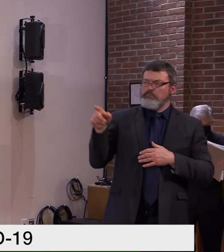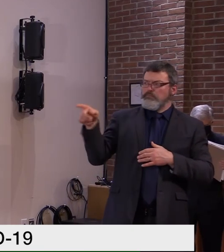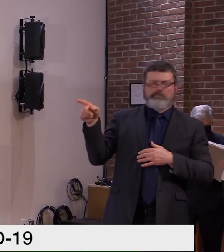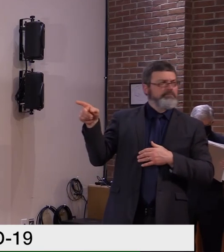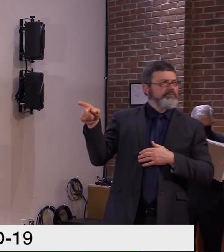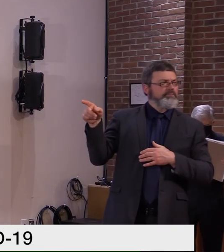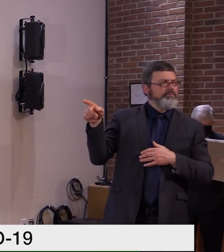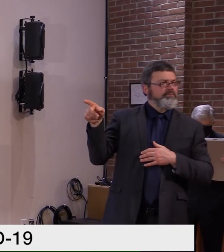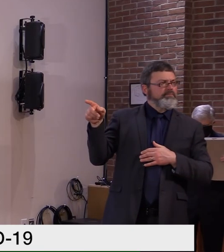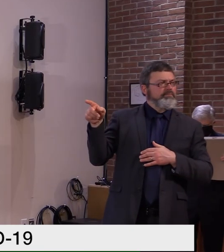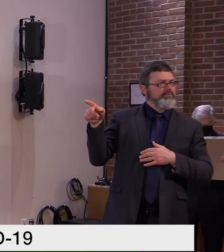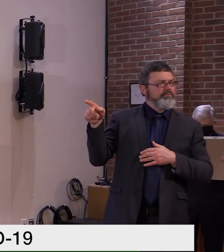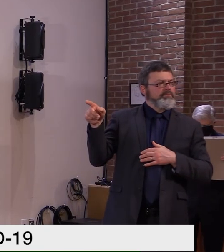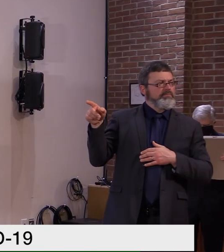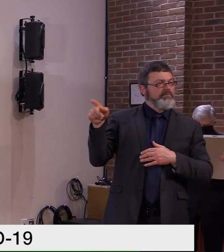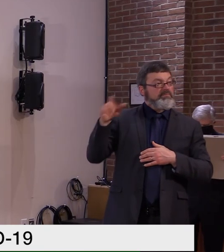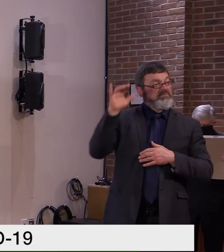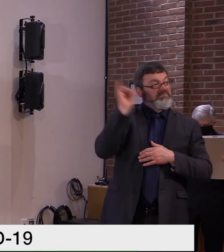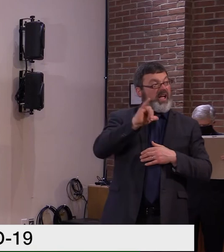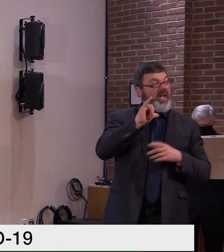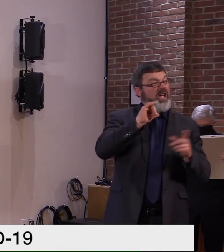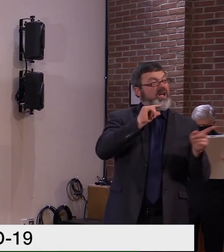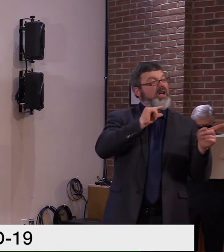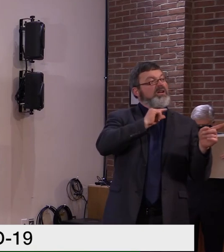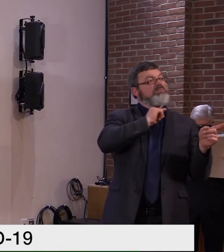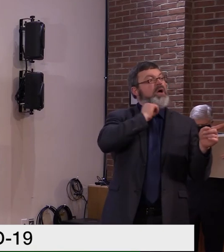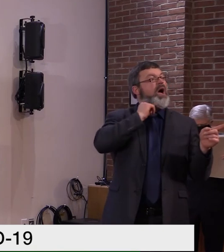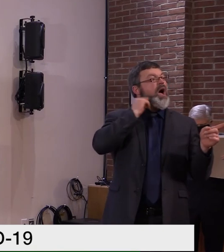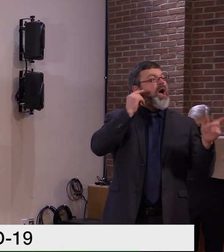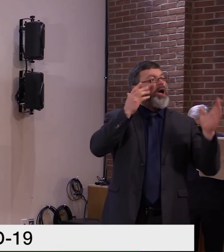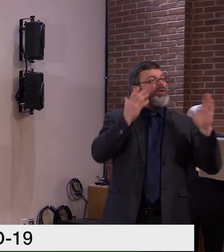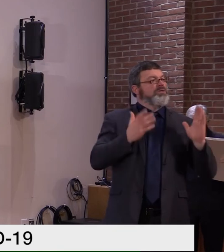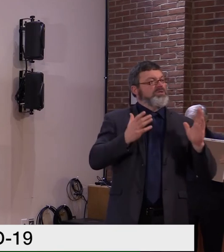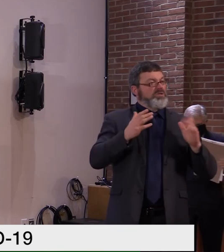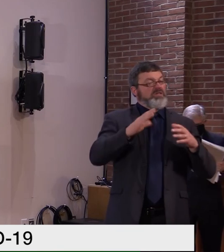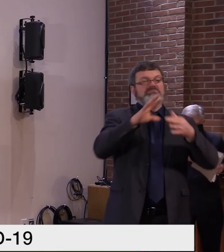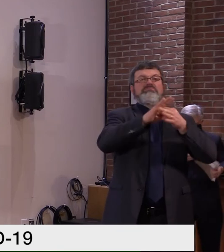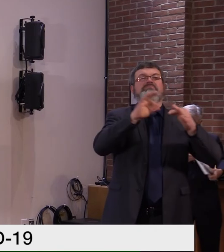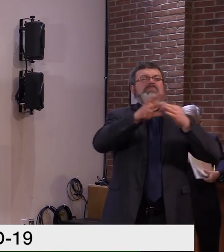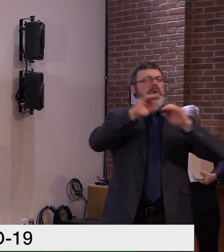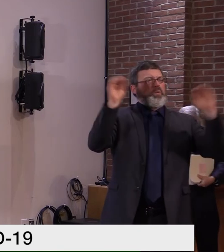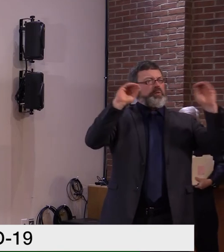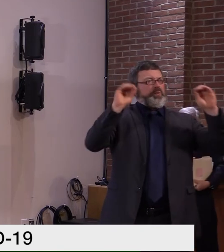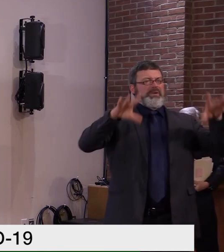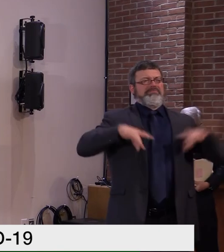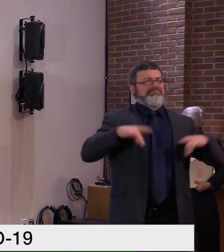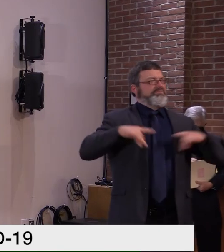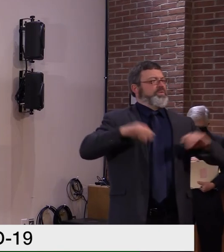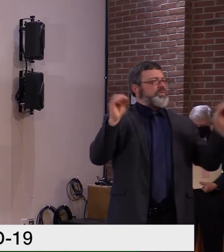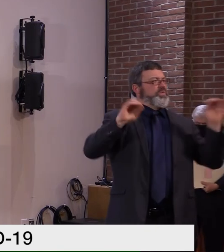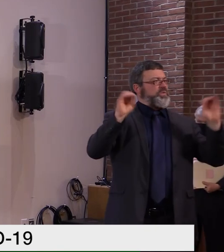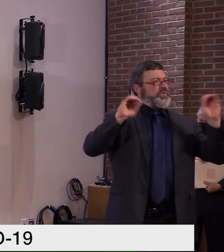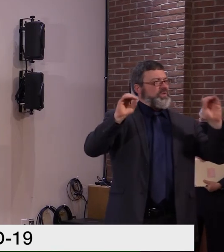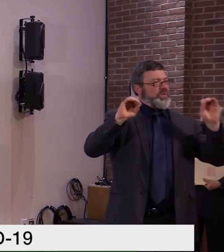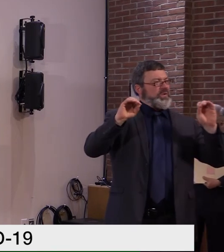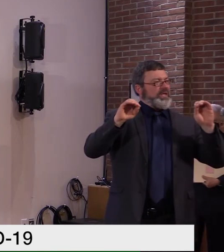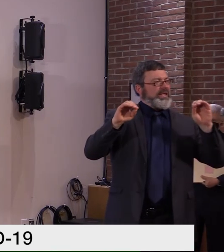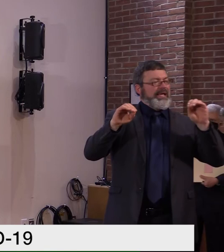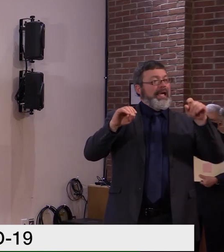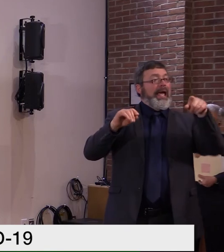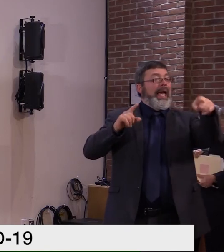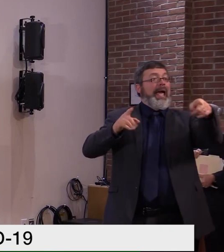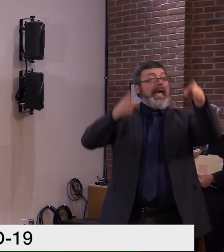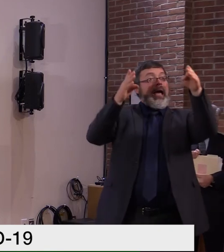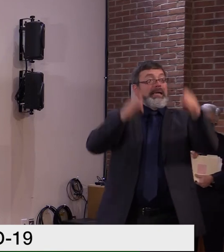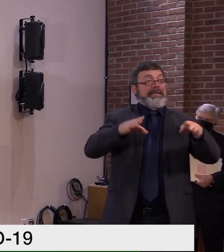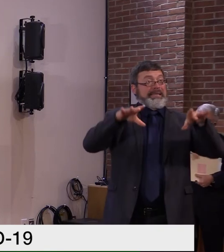there was no positive test and the person in question wasn't even present on that Sunday, November 22nd.